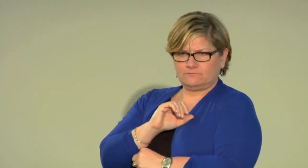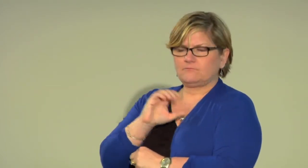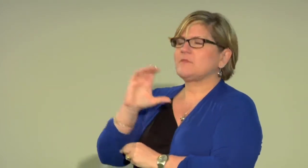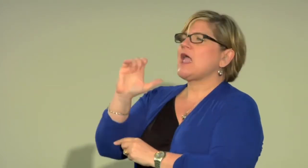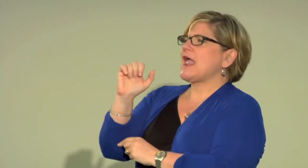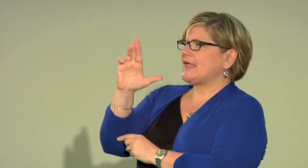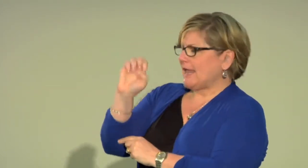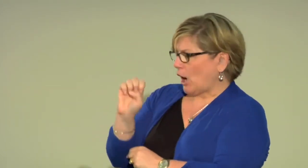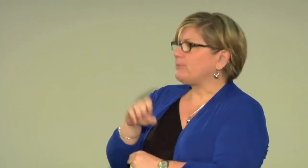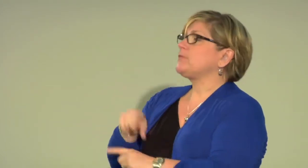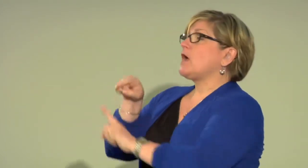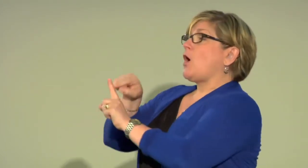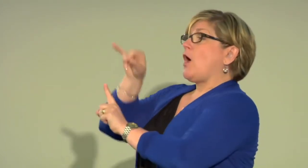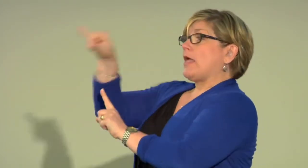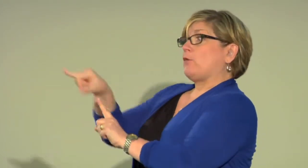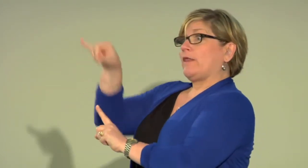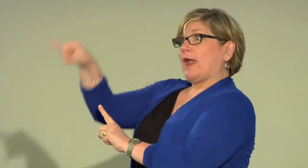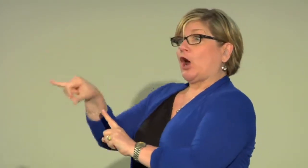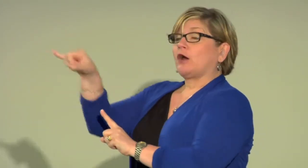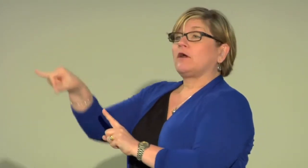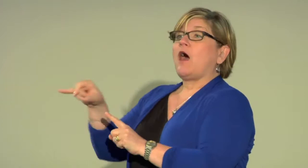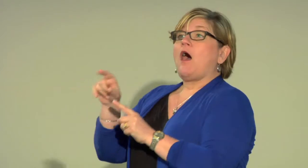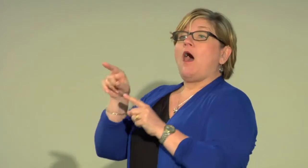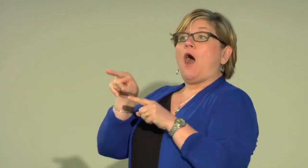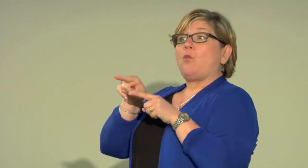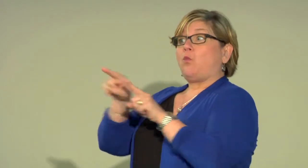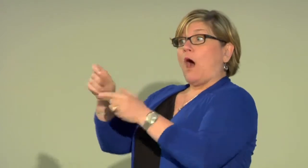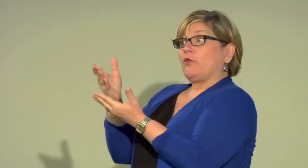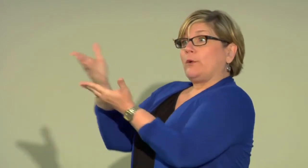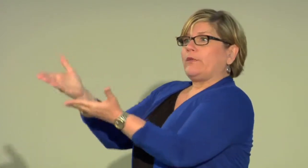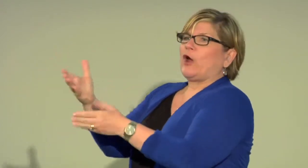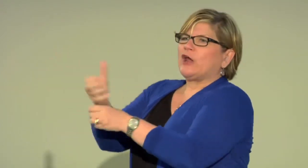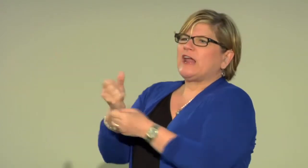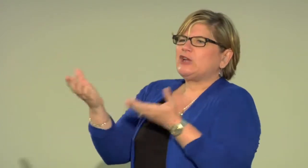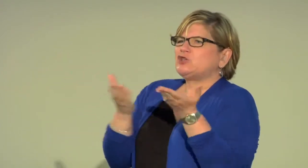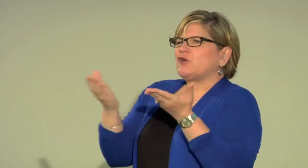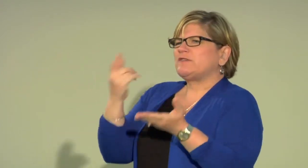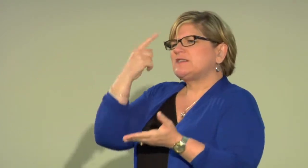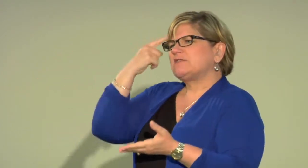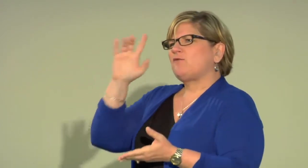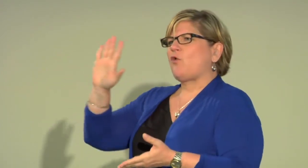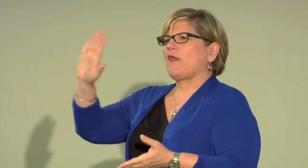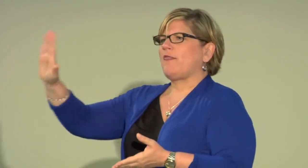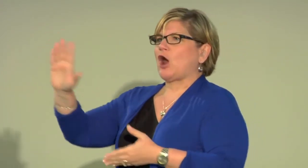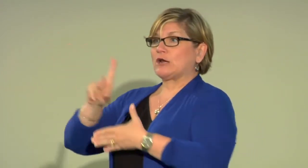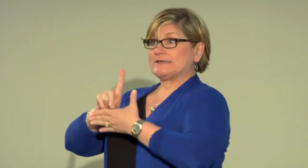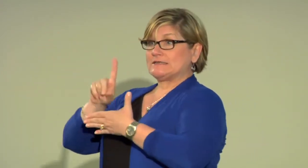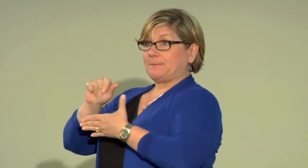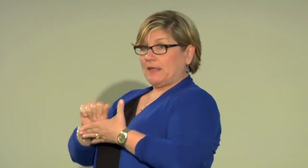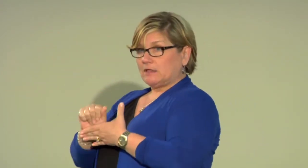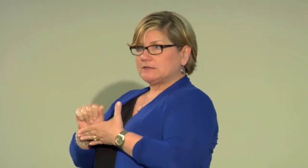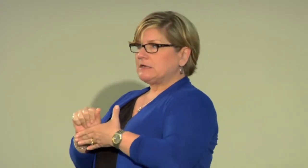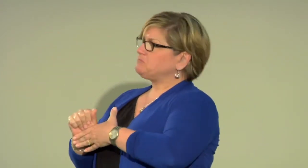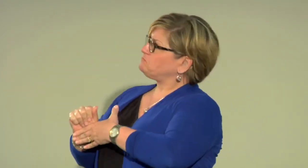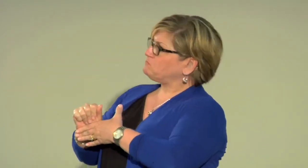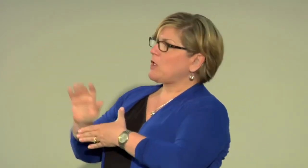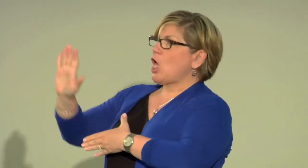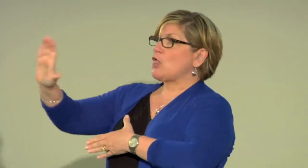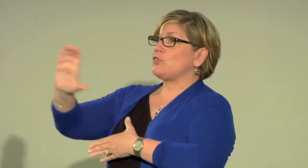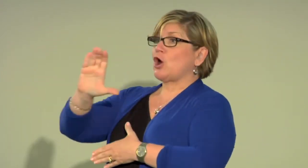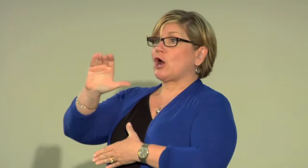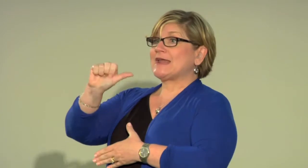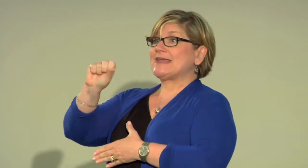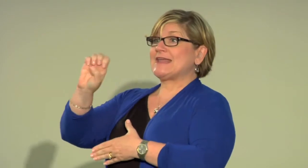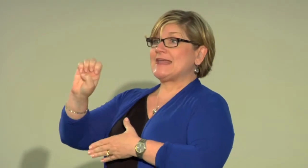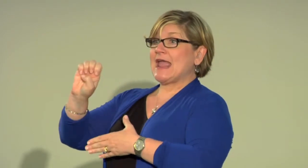state hospital, and they were receiving services or receiving care. And they were there while getting services for their